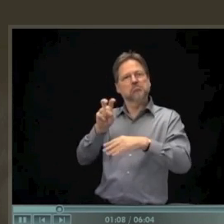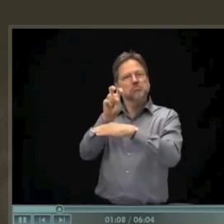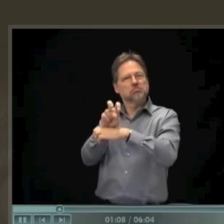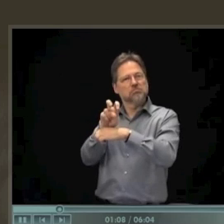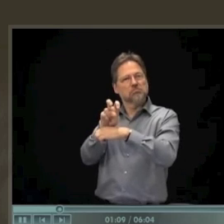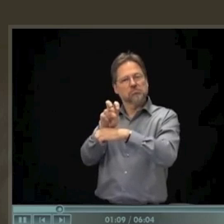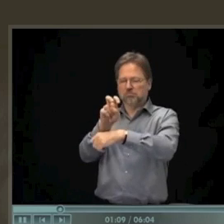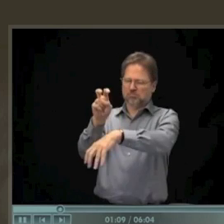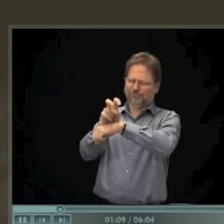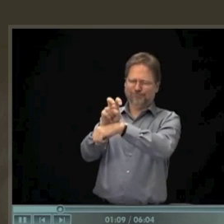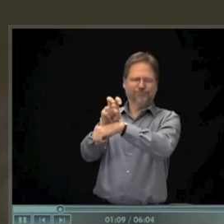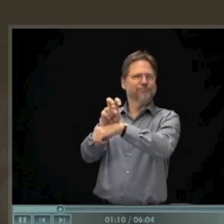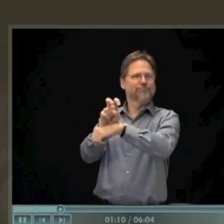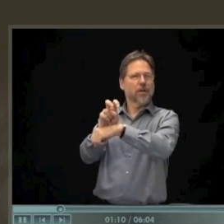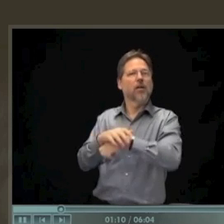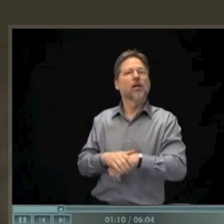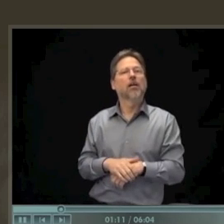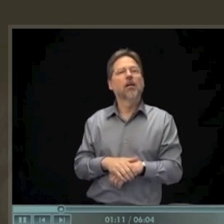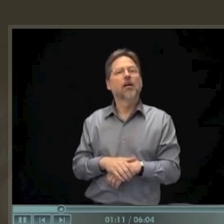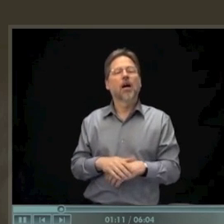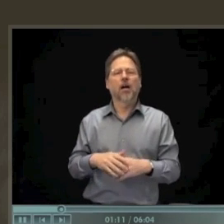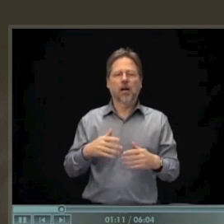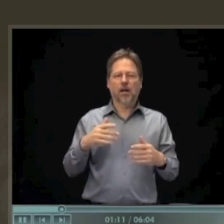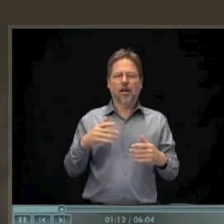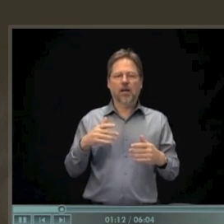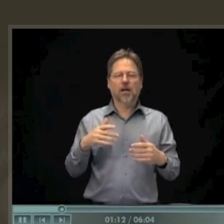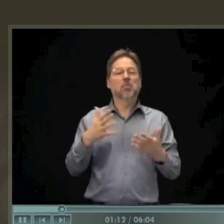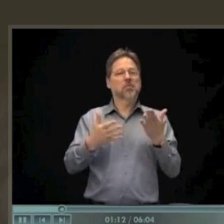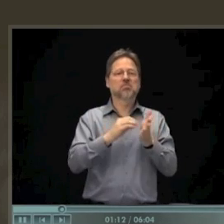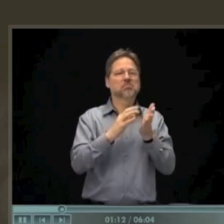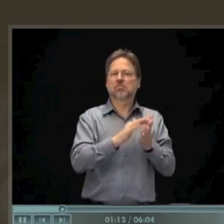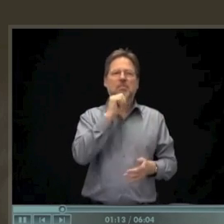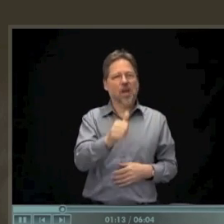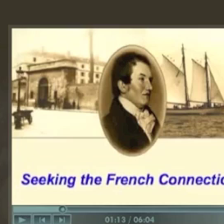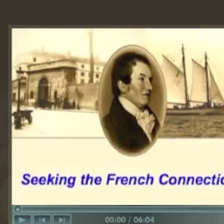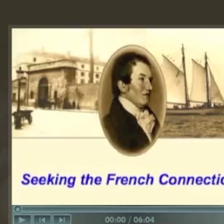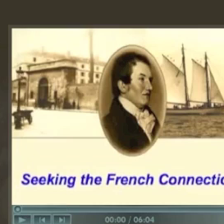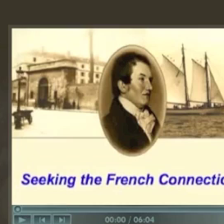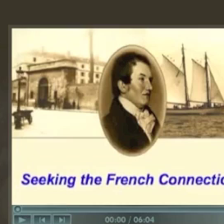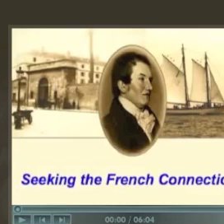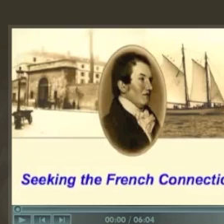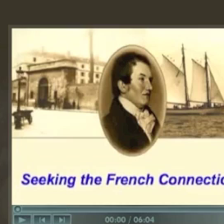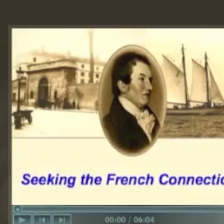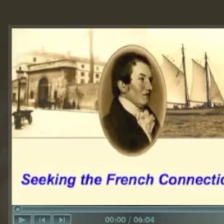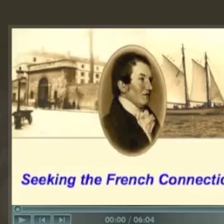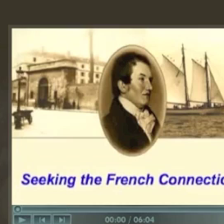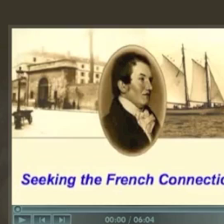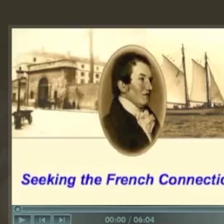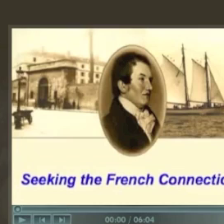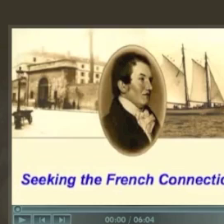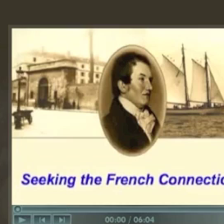we use a K hand shape, and people may think that that relates to the English word keep. But in